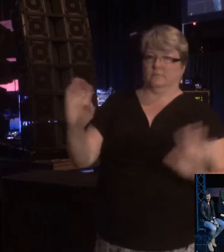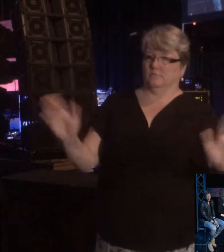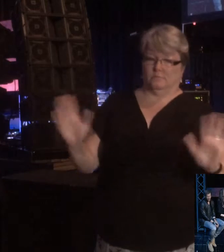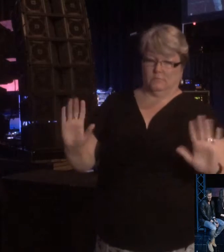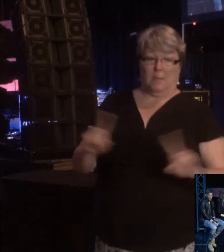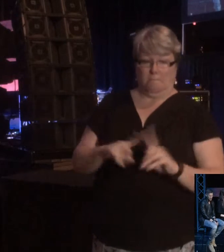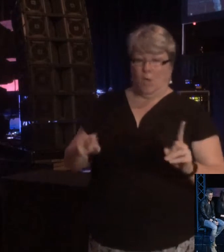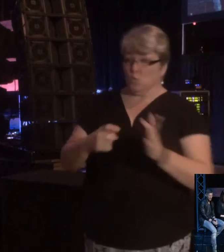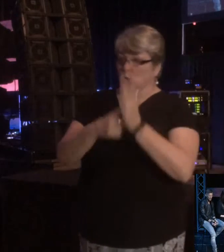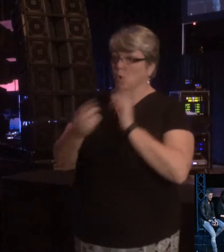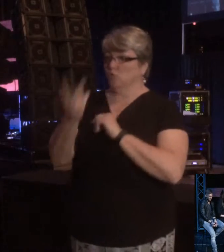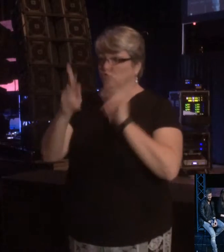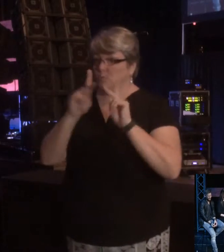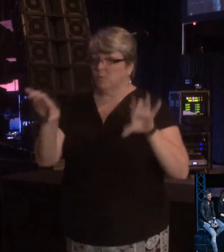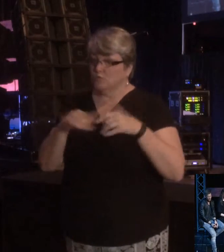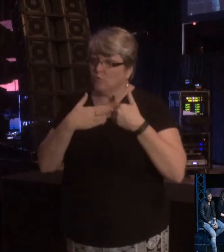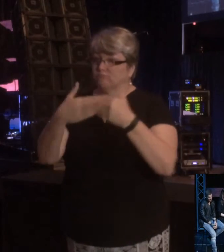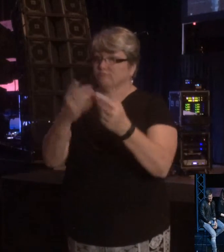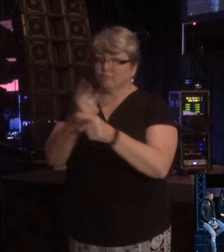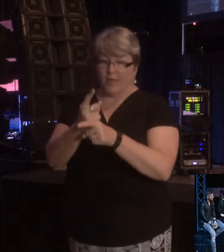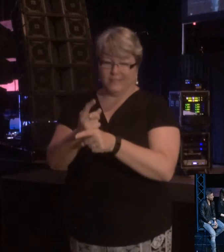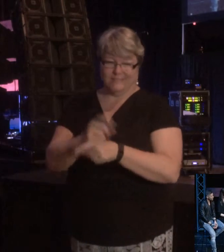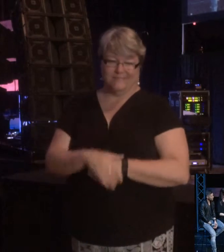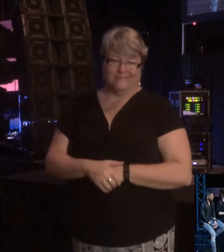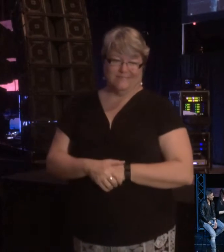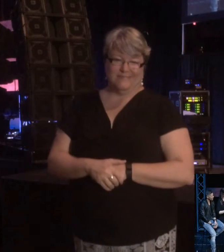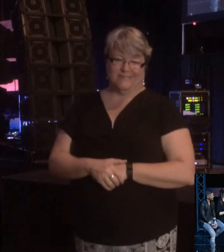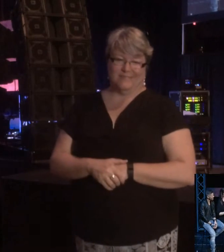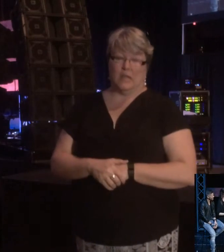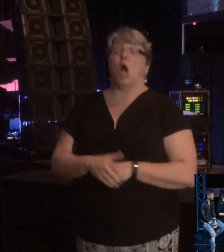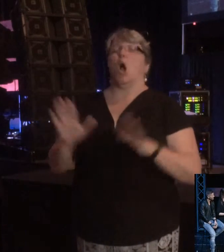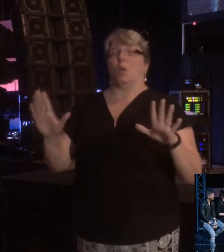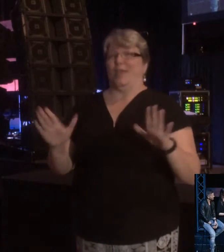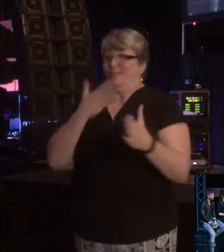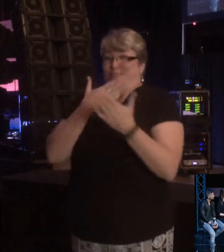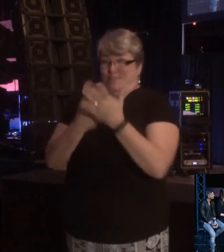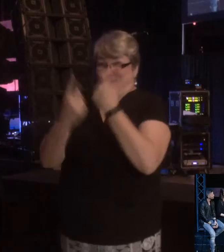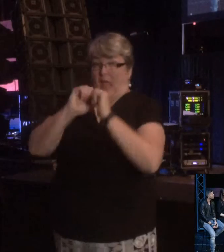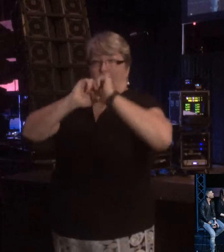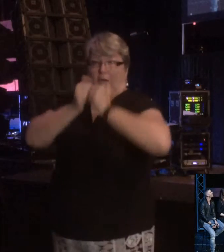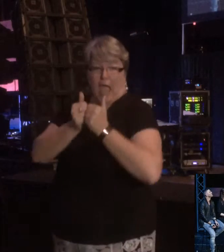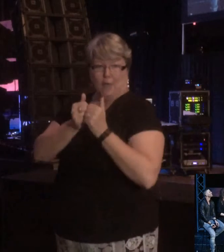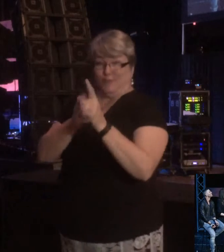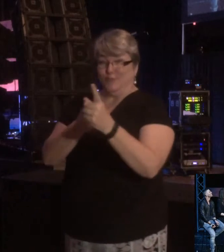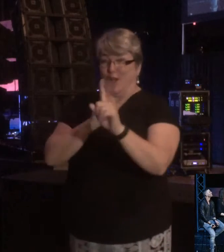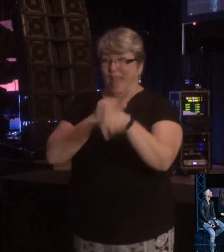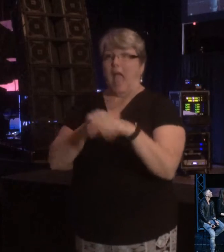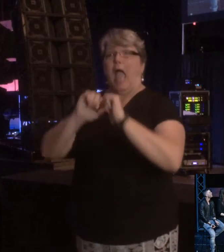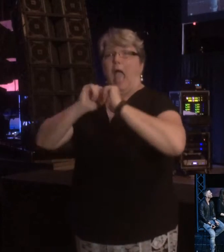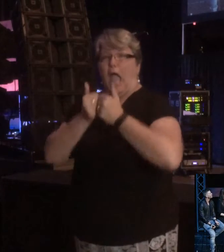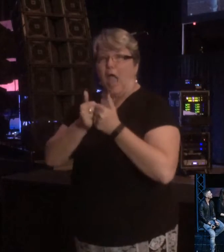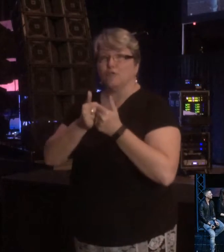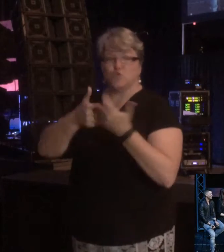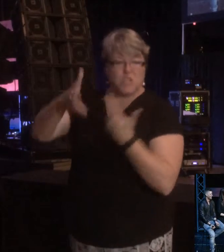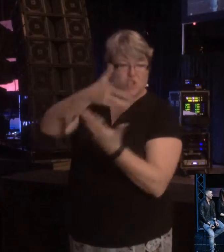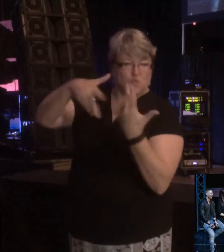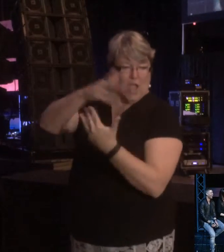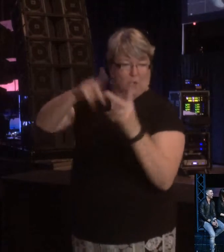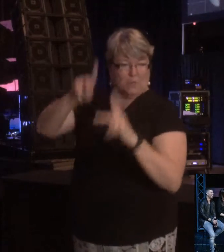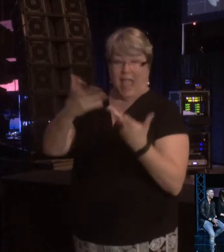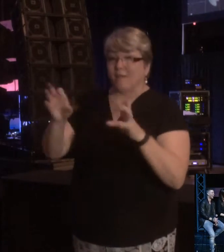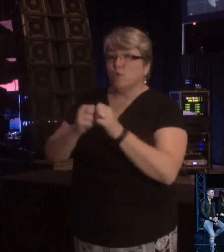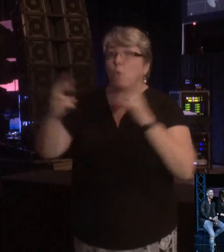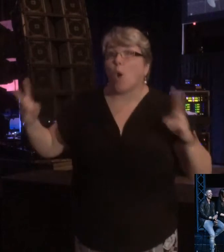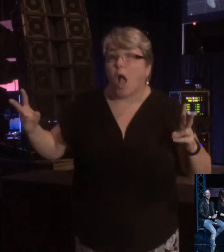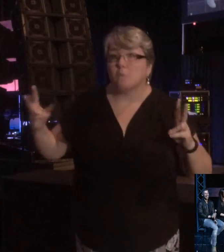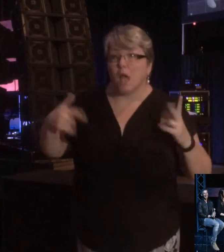In that, I just want to say, I think, so for us, I don't know what year it was, round 1, 2, or 3,